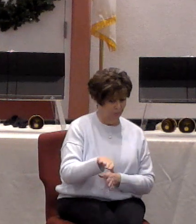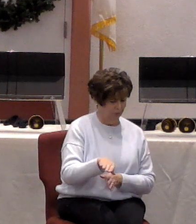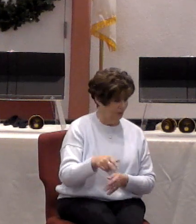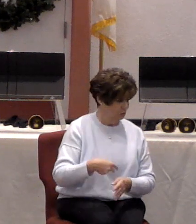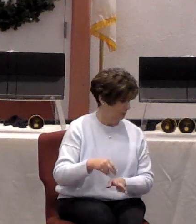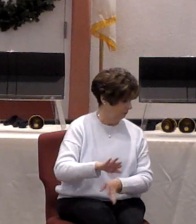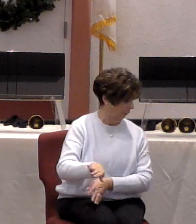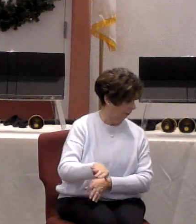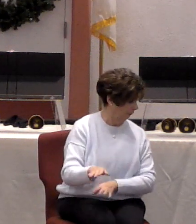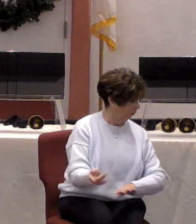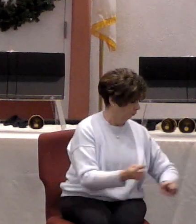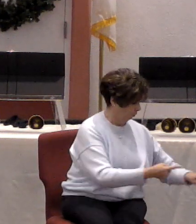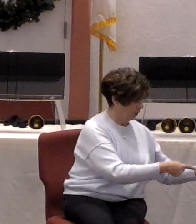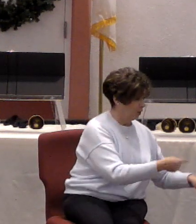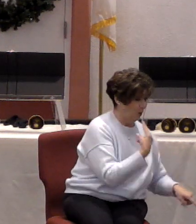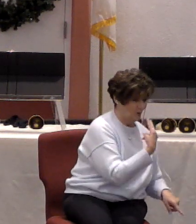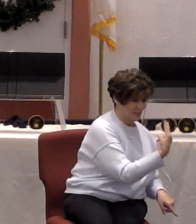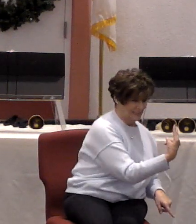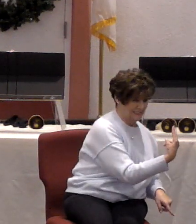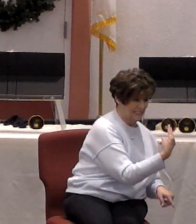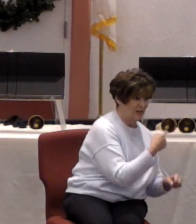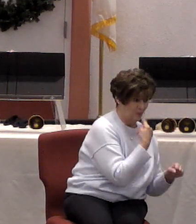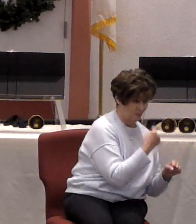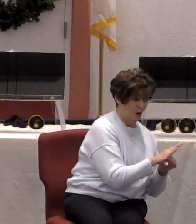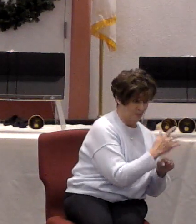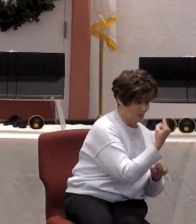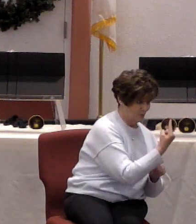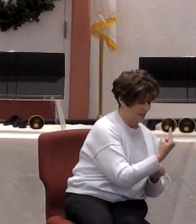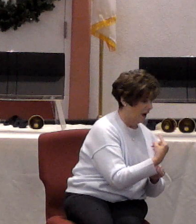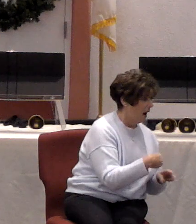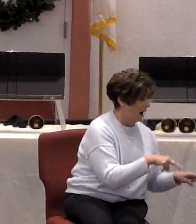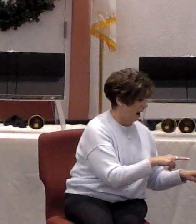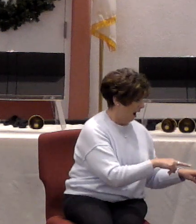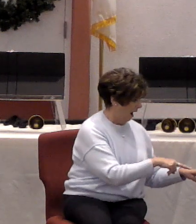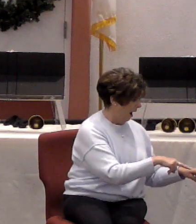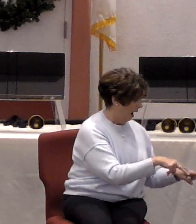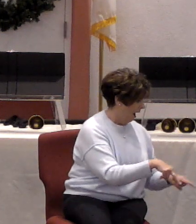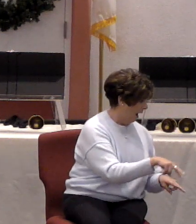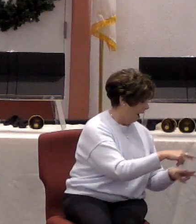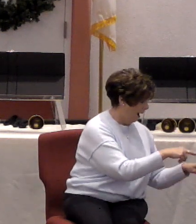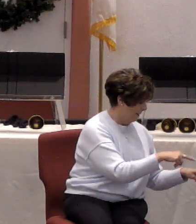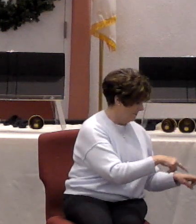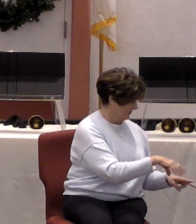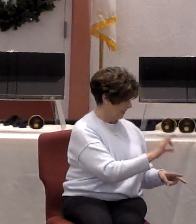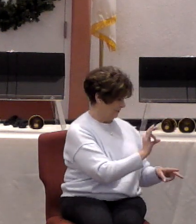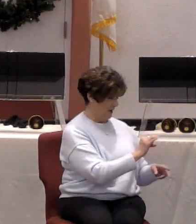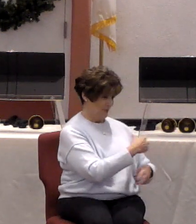And when they get there, it's just like they was told. The baby's there. He's wrapped in swaddling